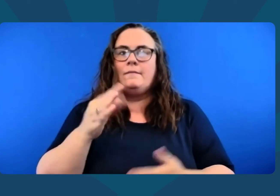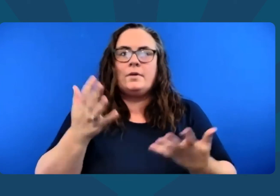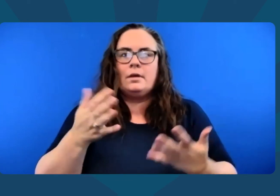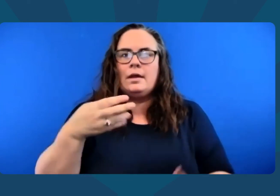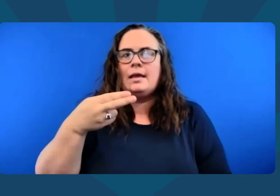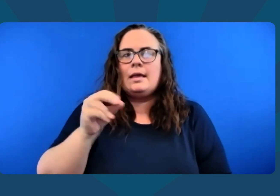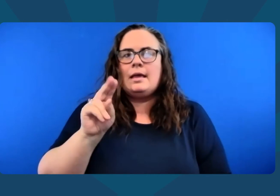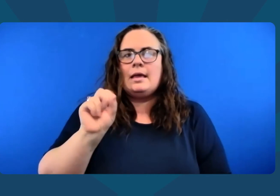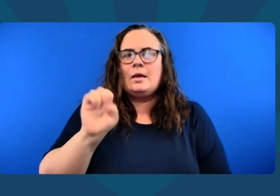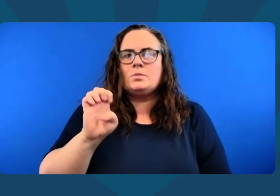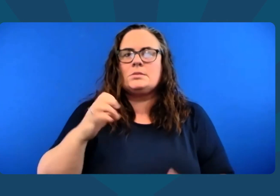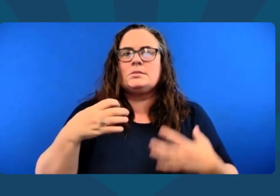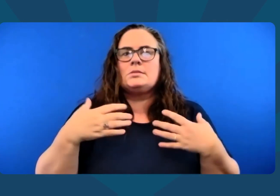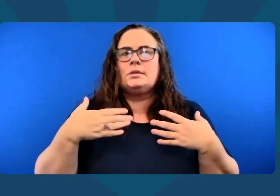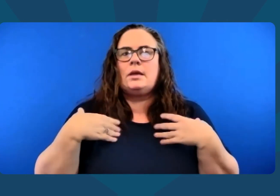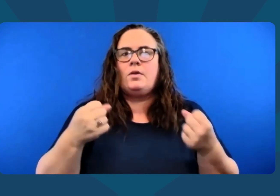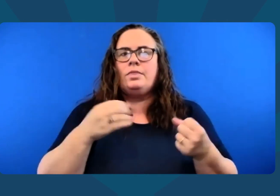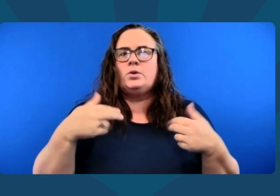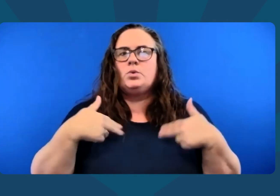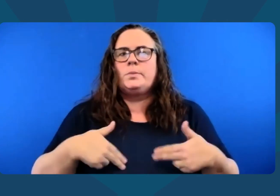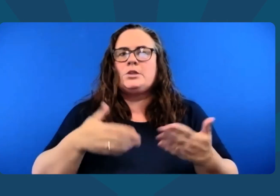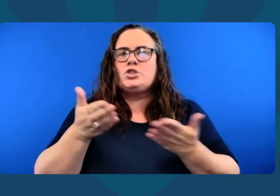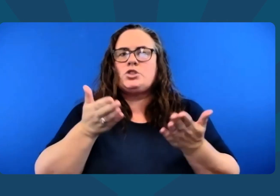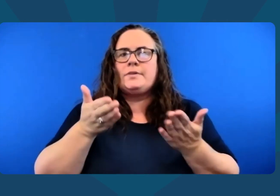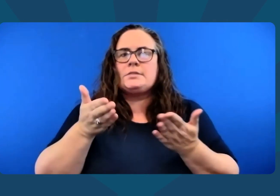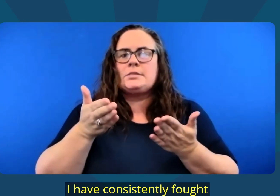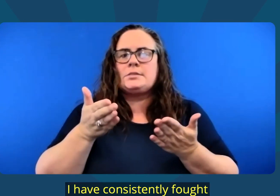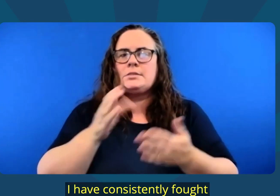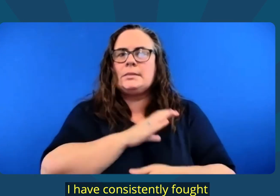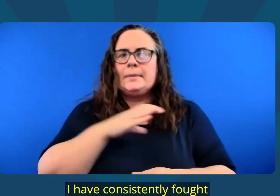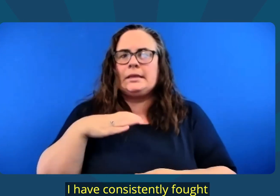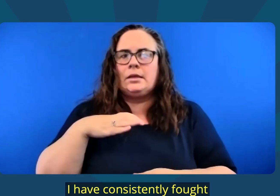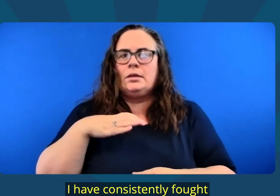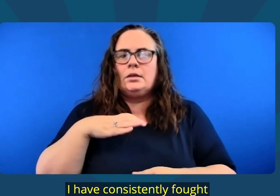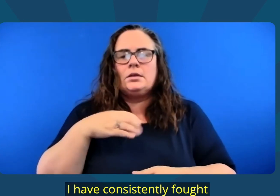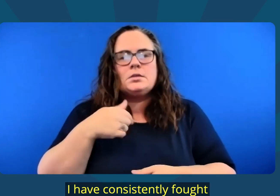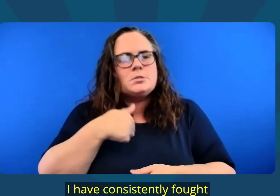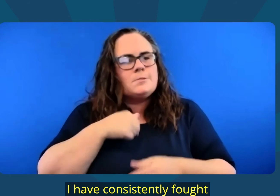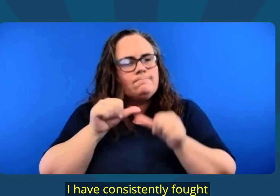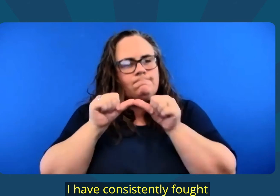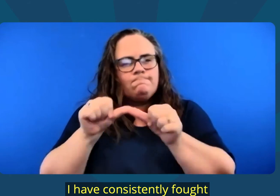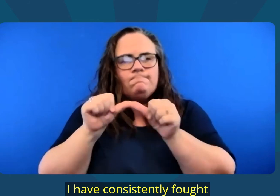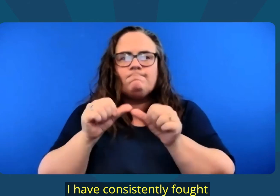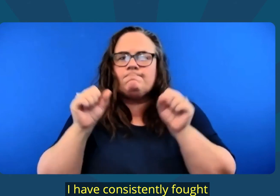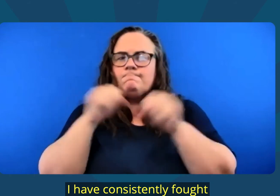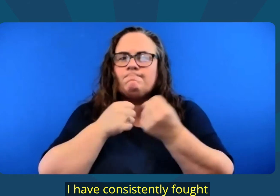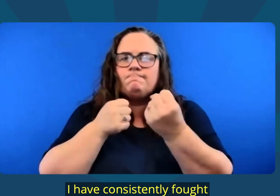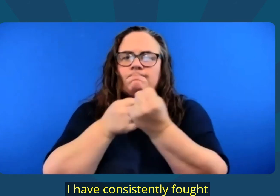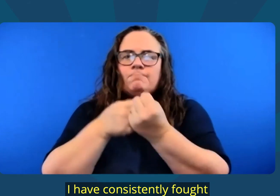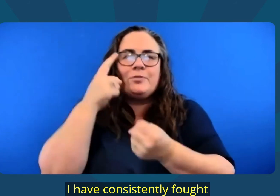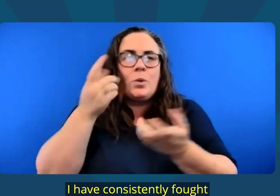As the ranking member of the House Health and Human Services Committee, I have consistently fought for